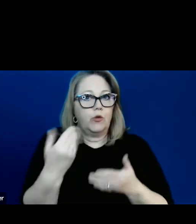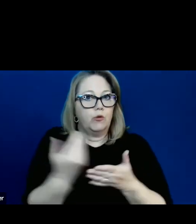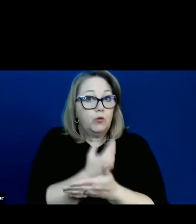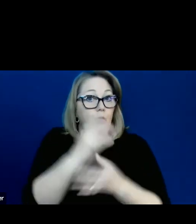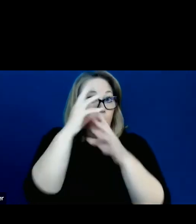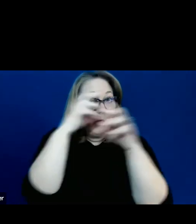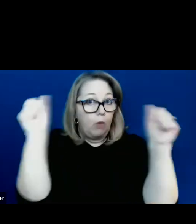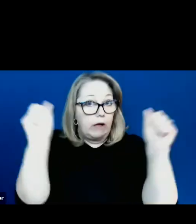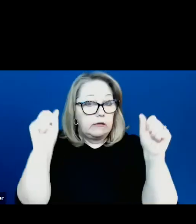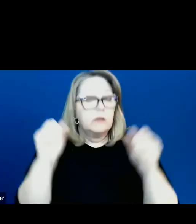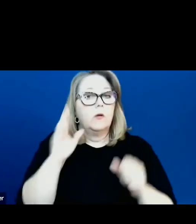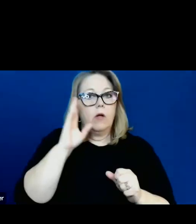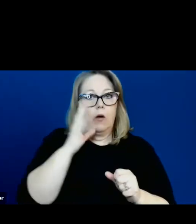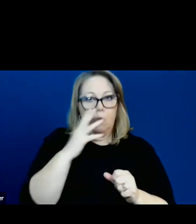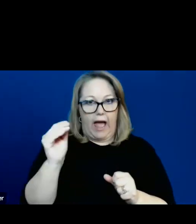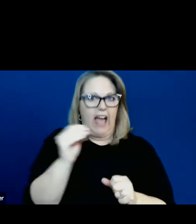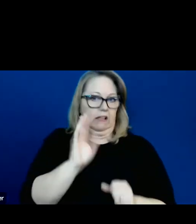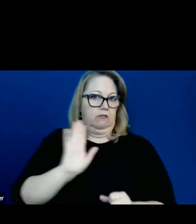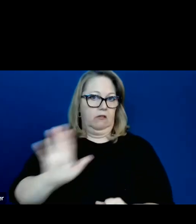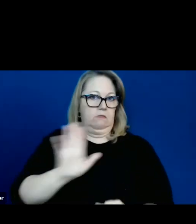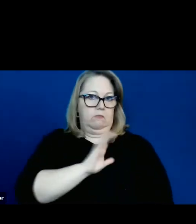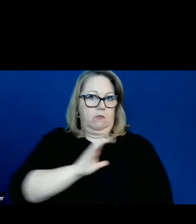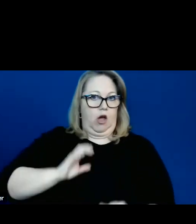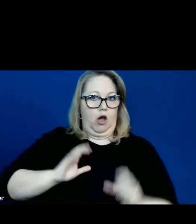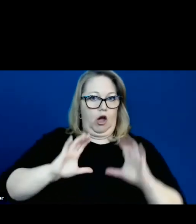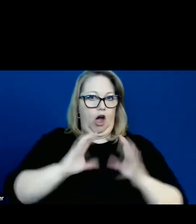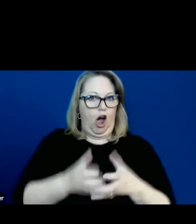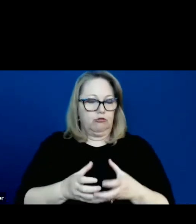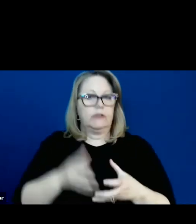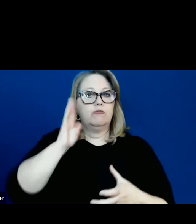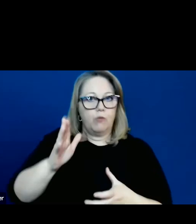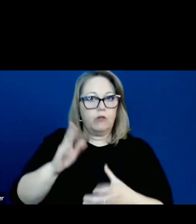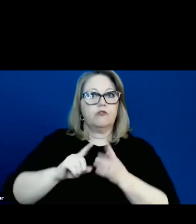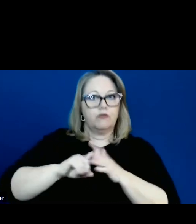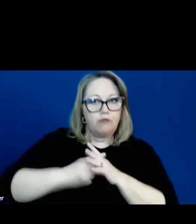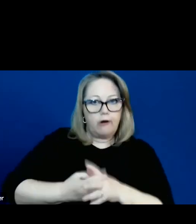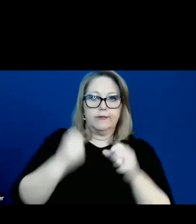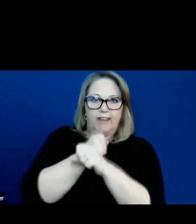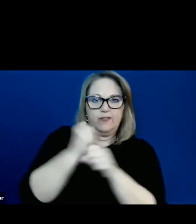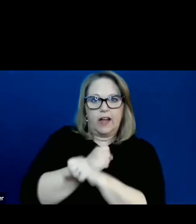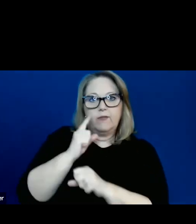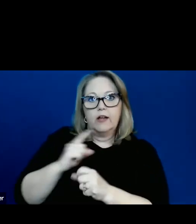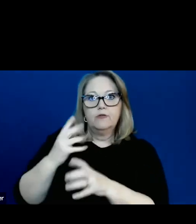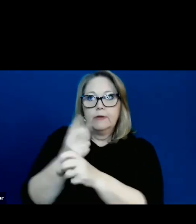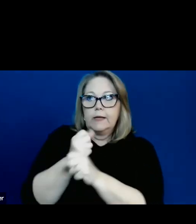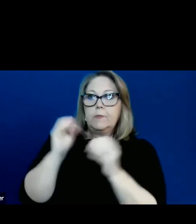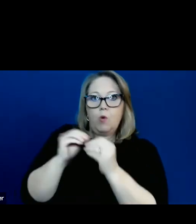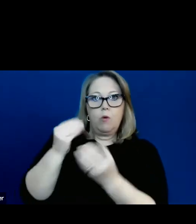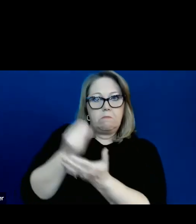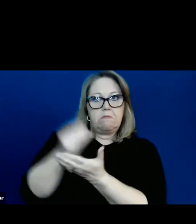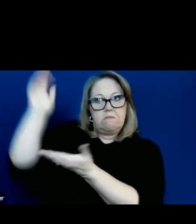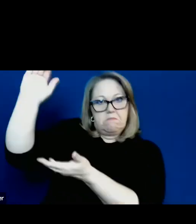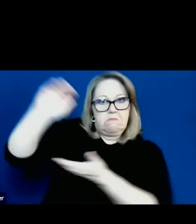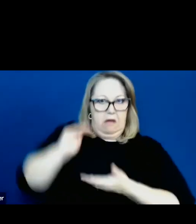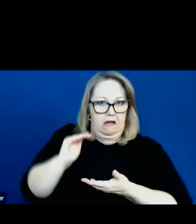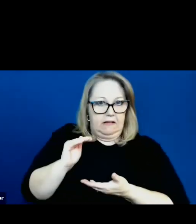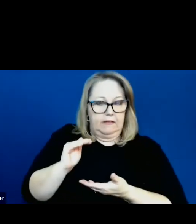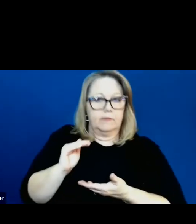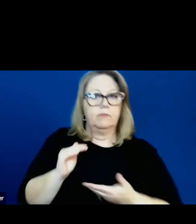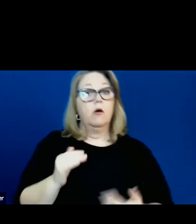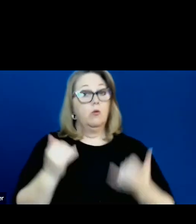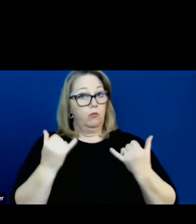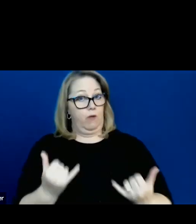The state team, including the Governor's Finance Office, will continue to evaluate the funding in the stimulus package in its current